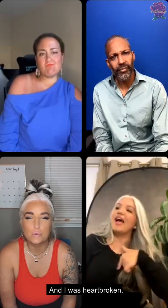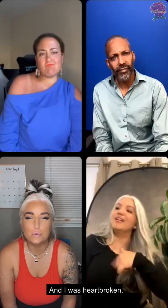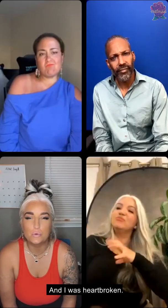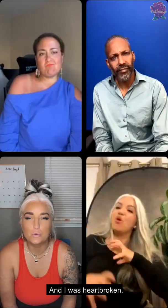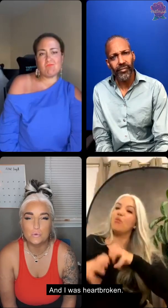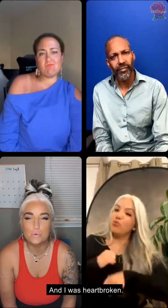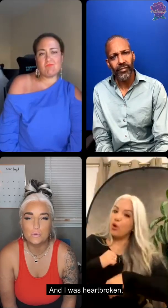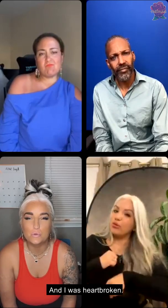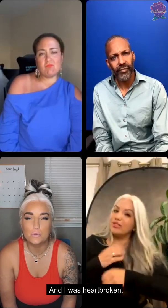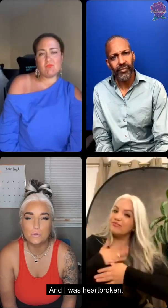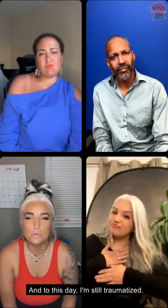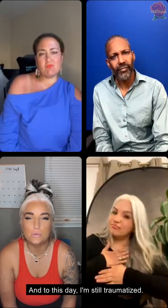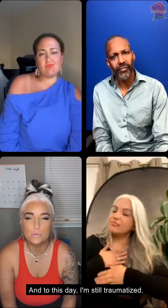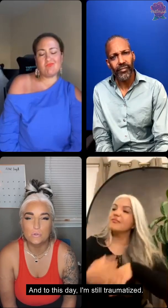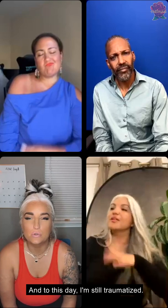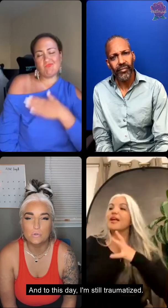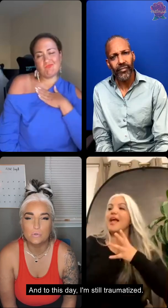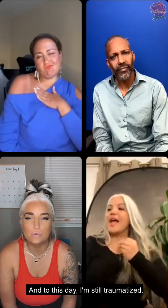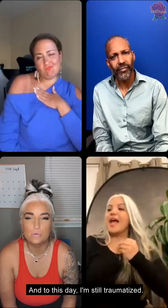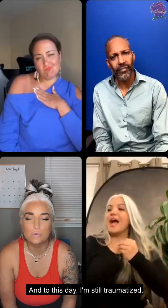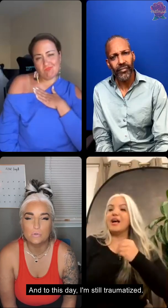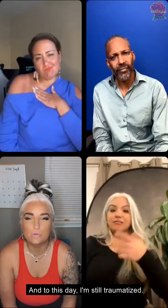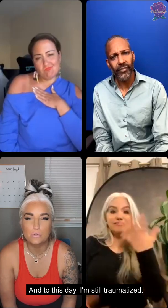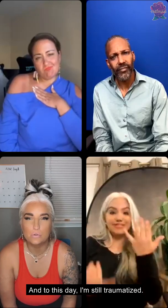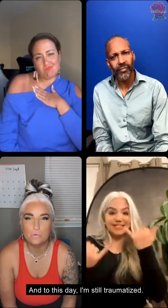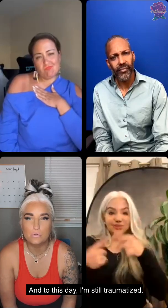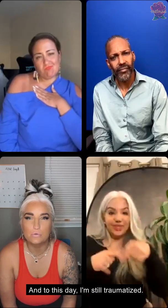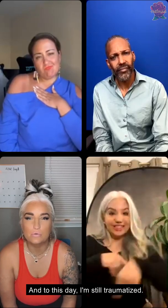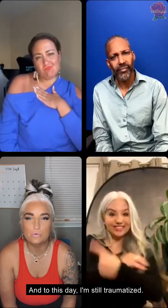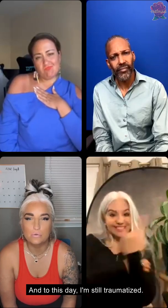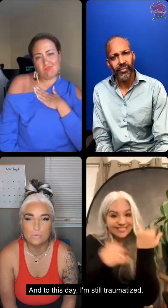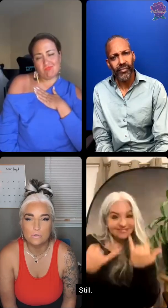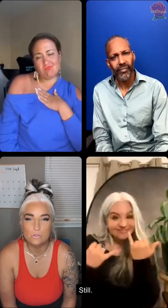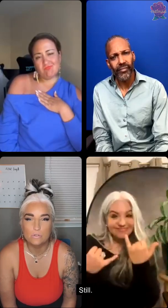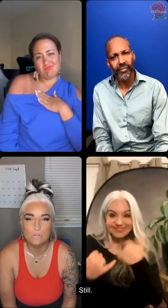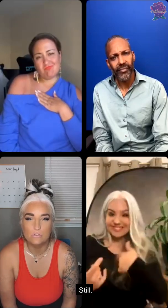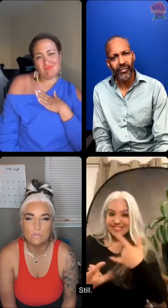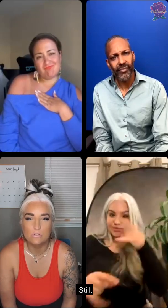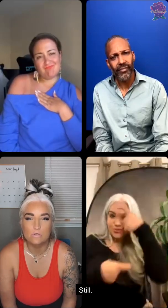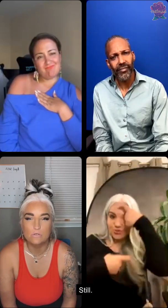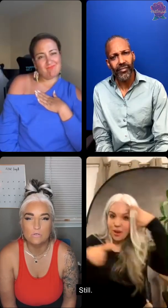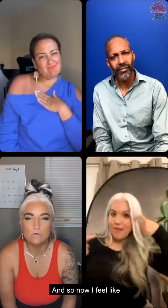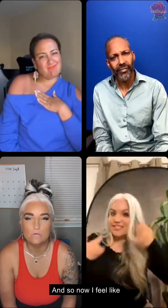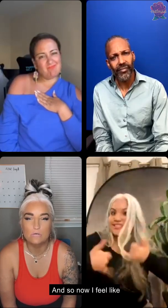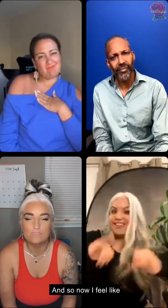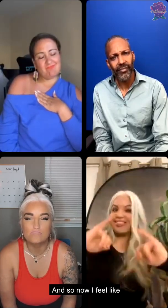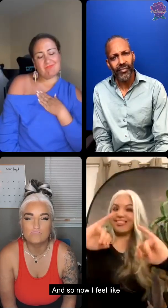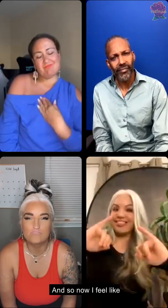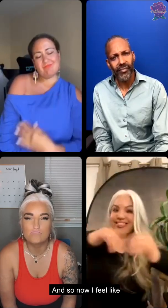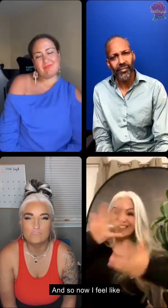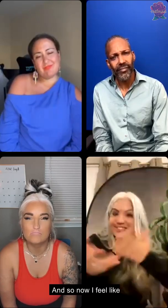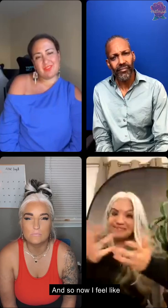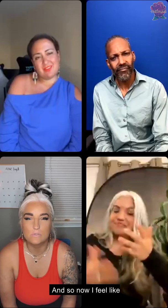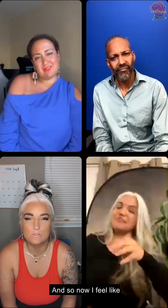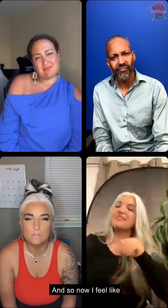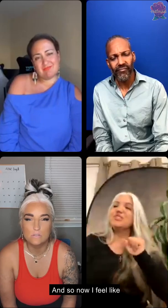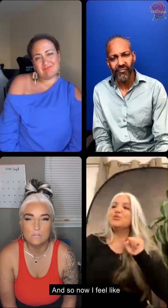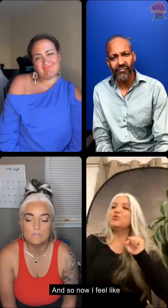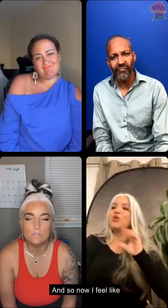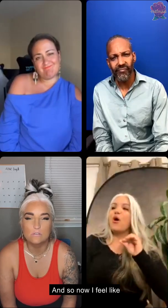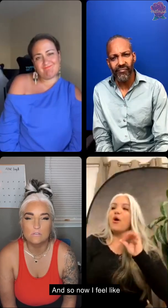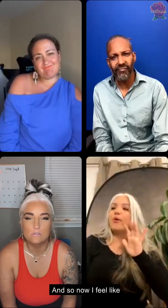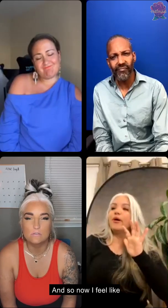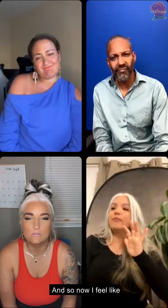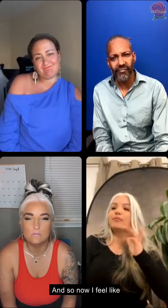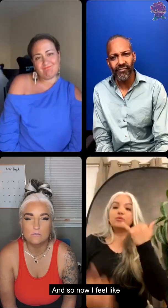was heartbroken. Ugh. And to this day, I'm still traumatized, still. And